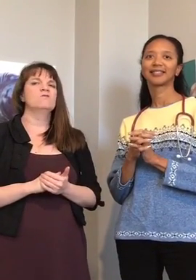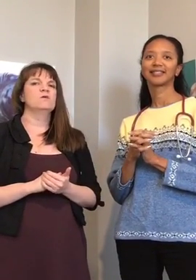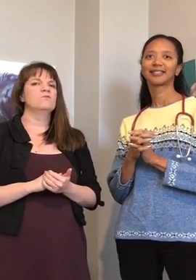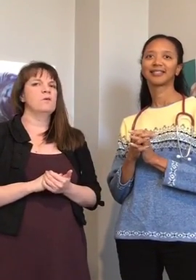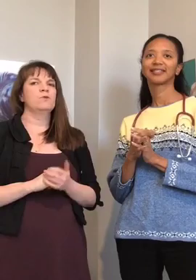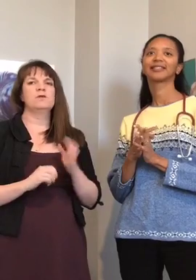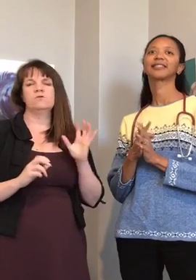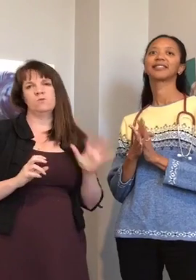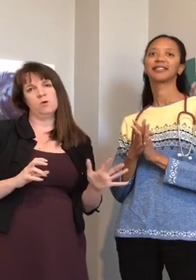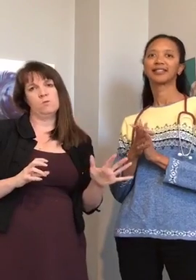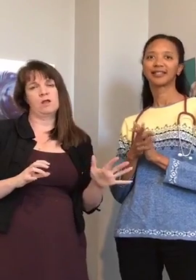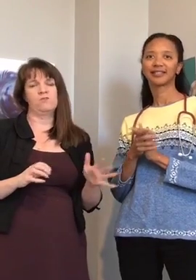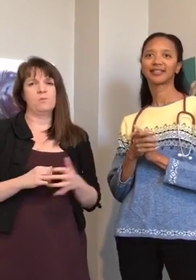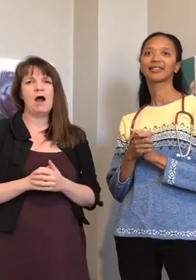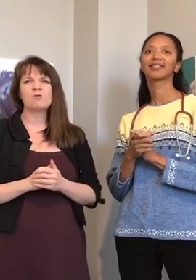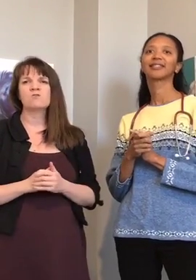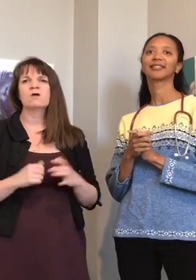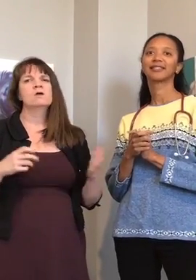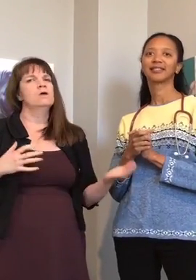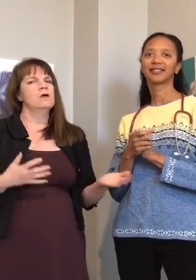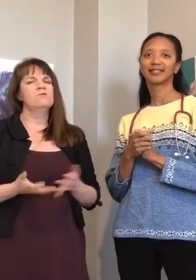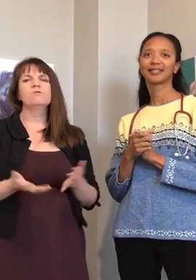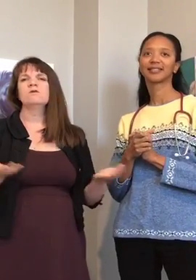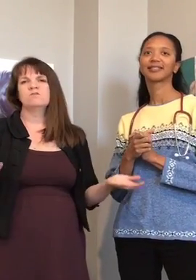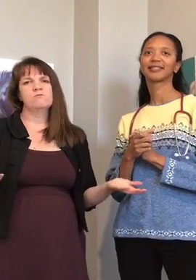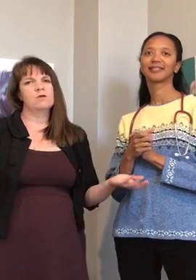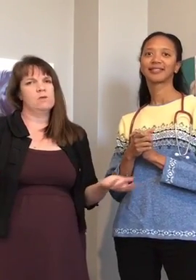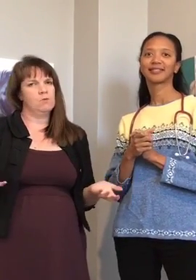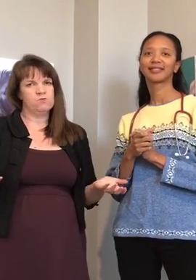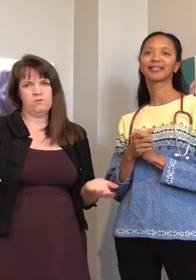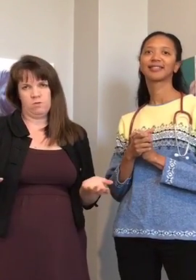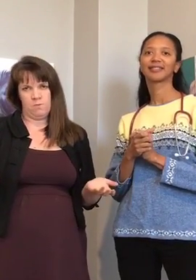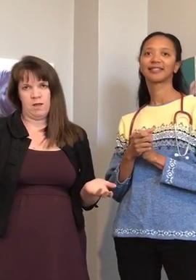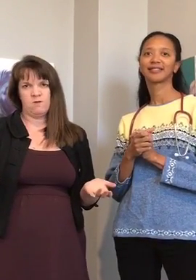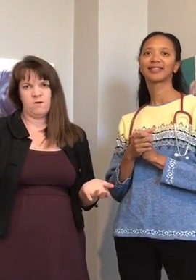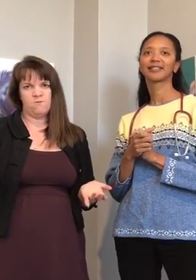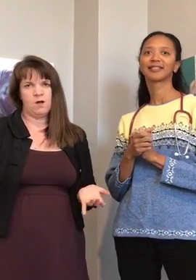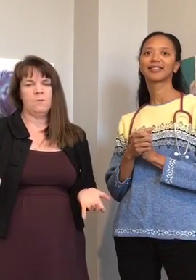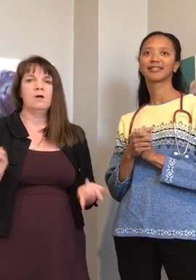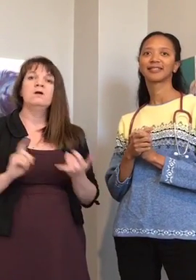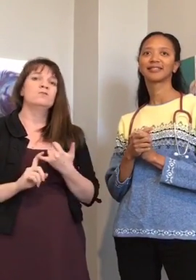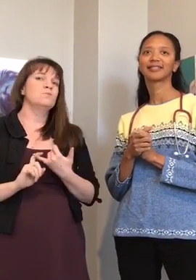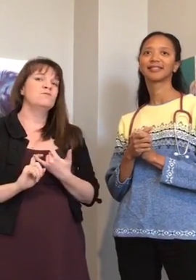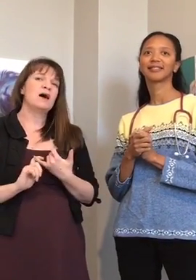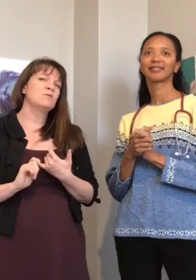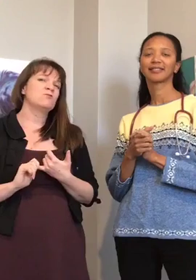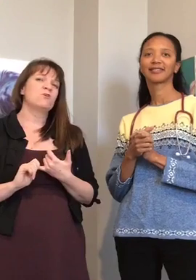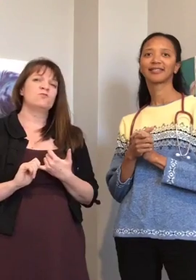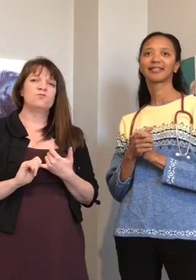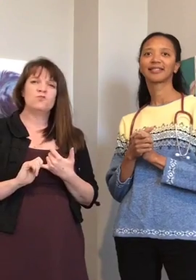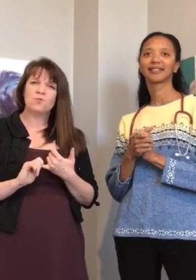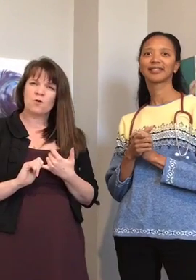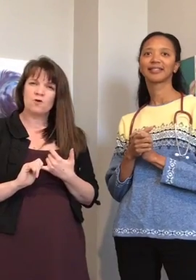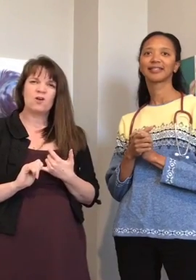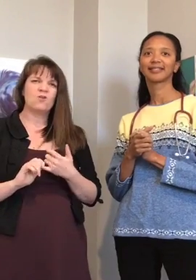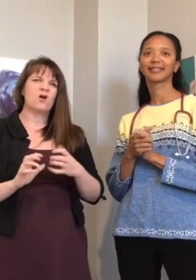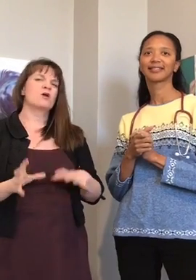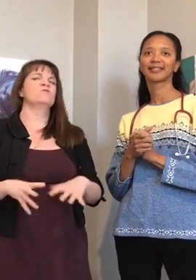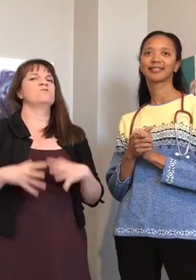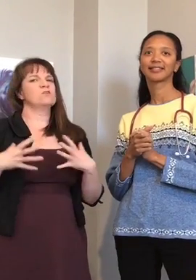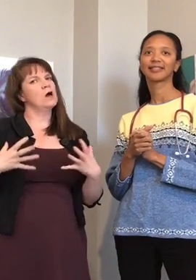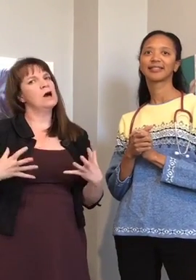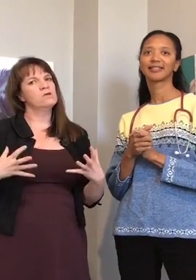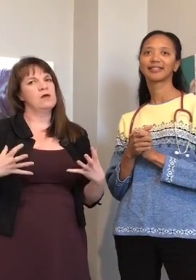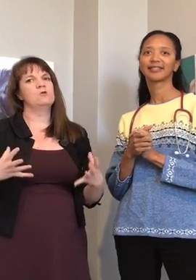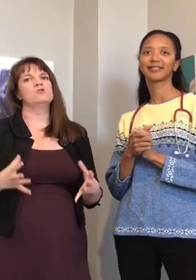good magnesium supplement or some good magnesium powders is really something that most of you can benefit from. The B vitamins are also super critical. The